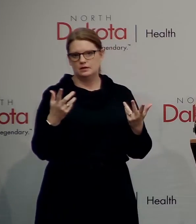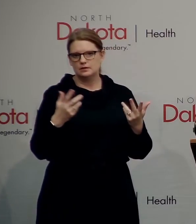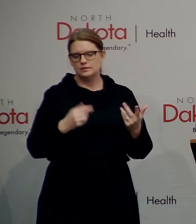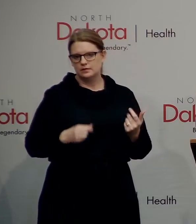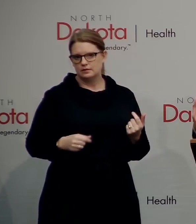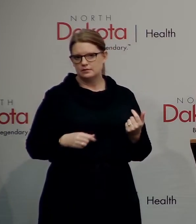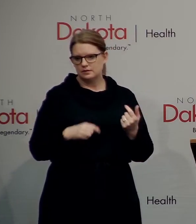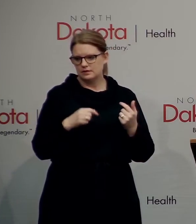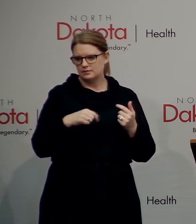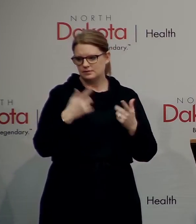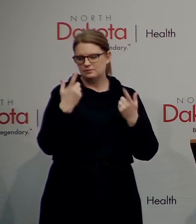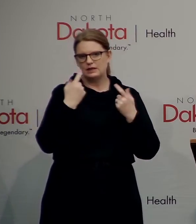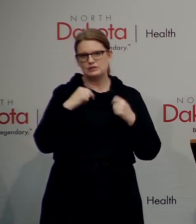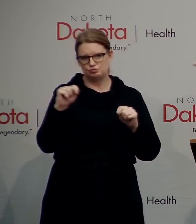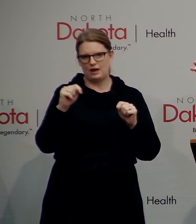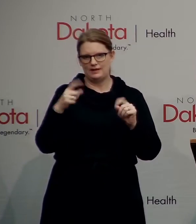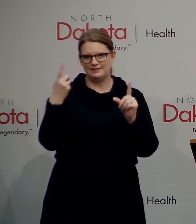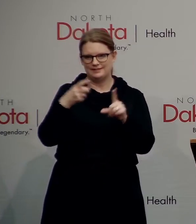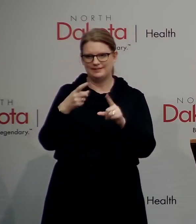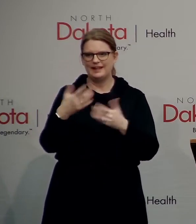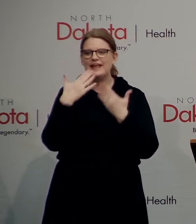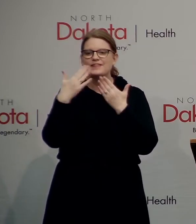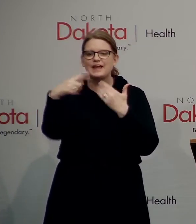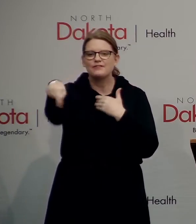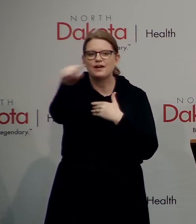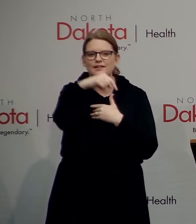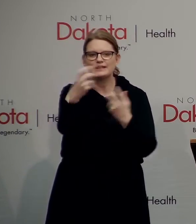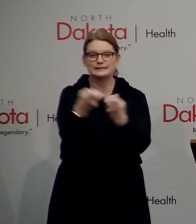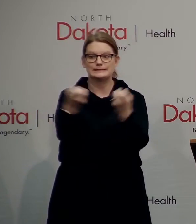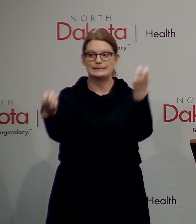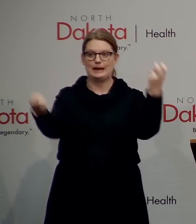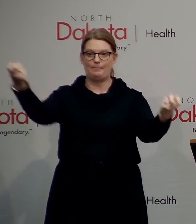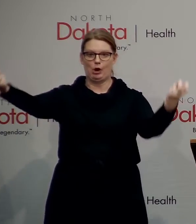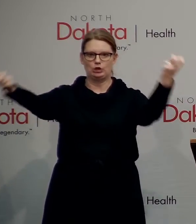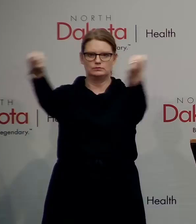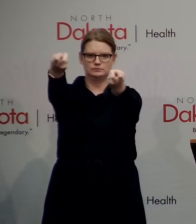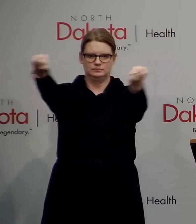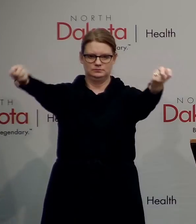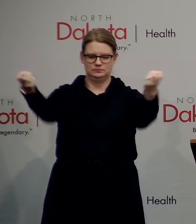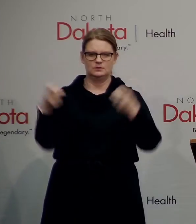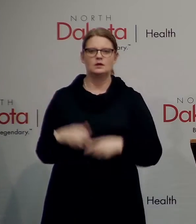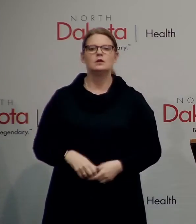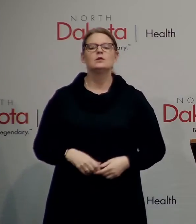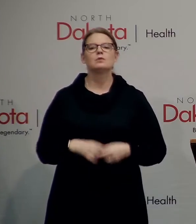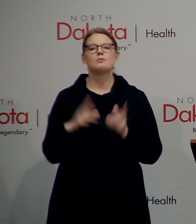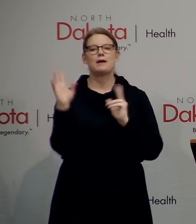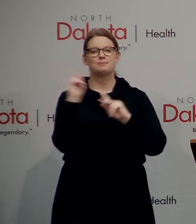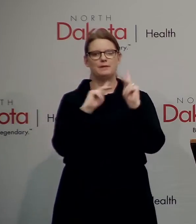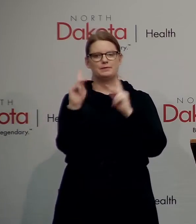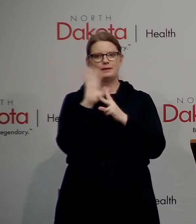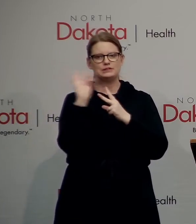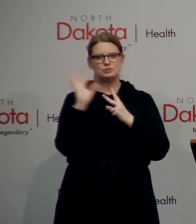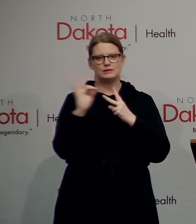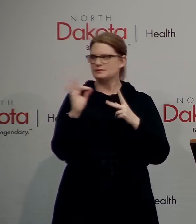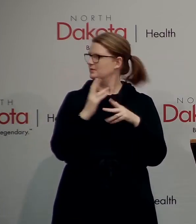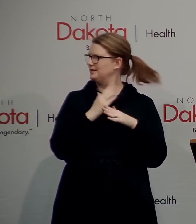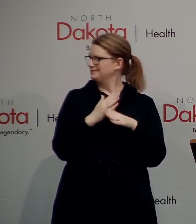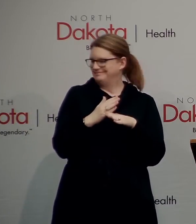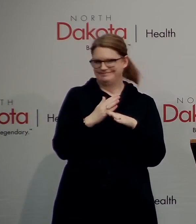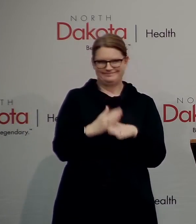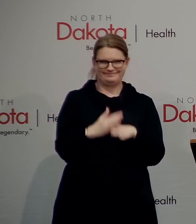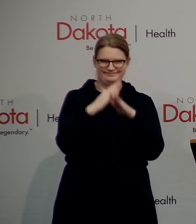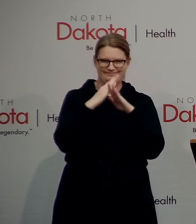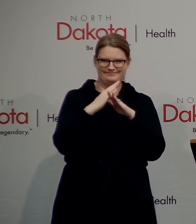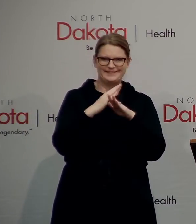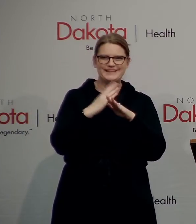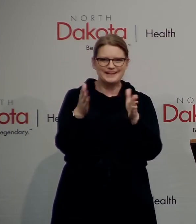that's where we want to try to get to. Thank you for all of you in the audience to sitting apart from each other. But again, we want people to make choices about protecting the public,